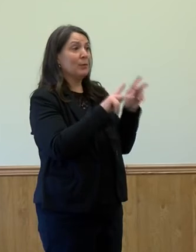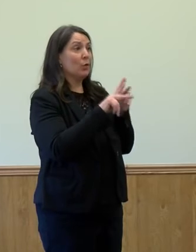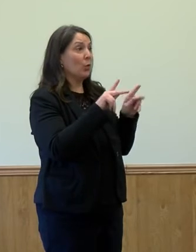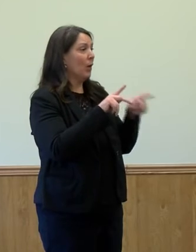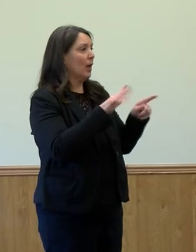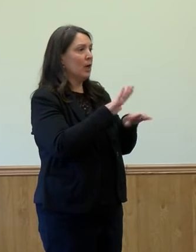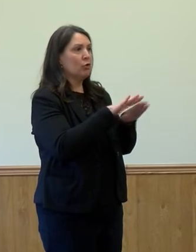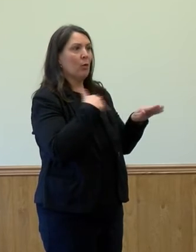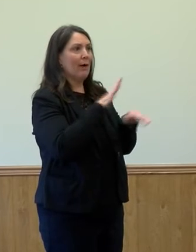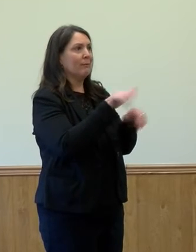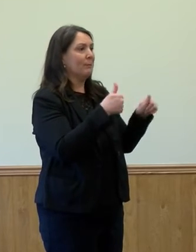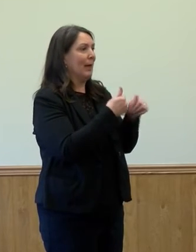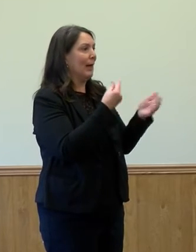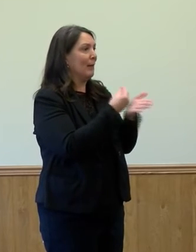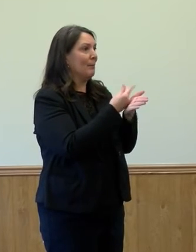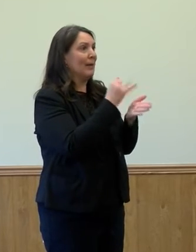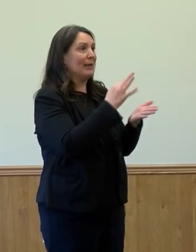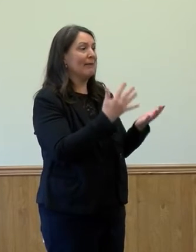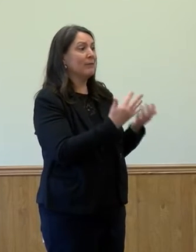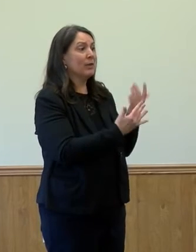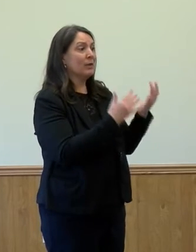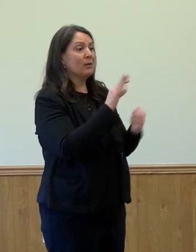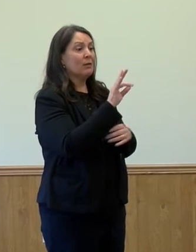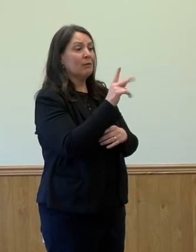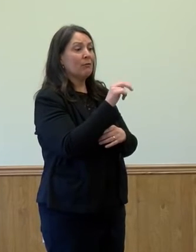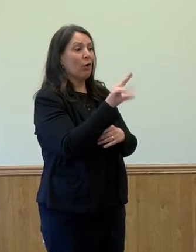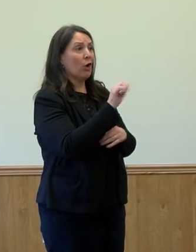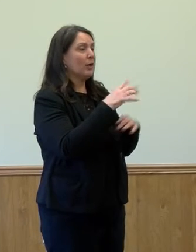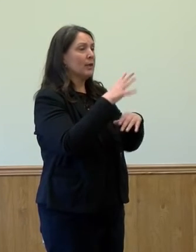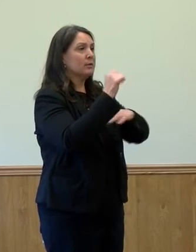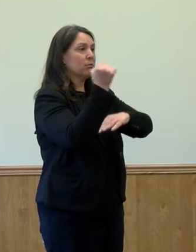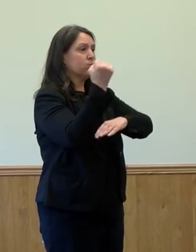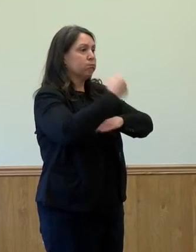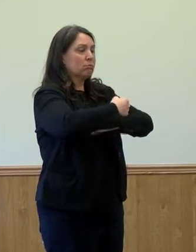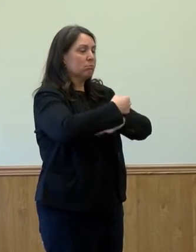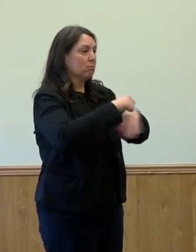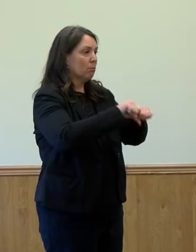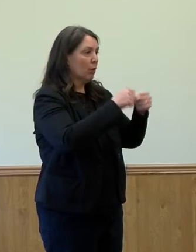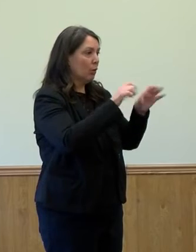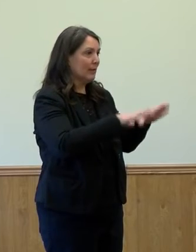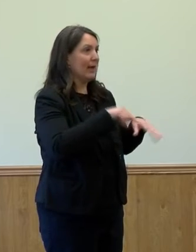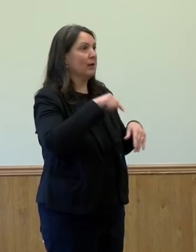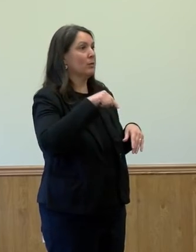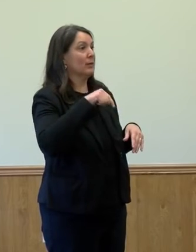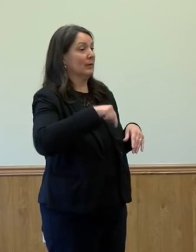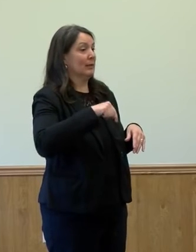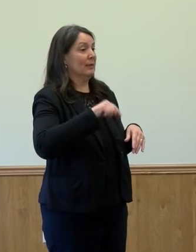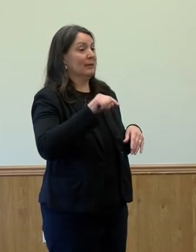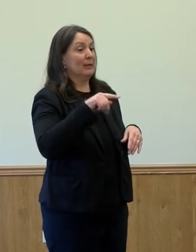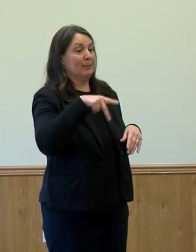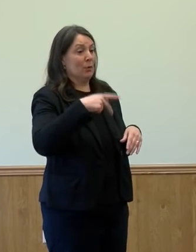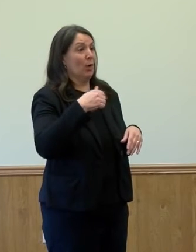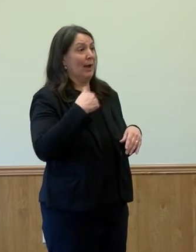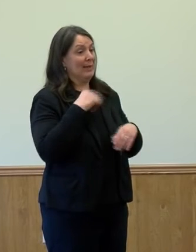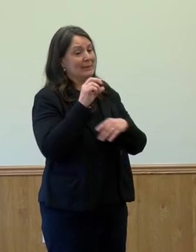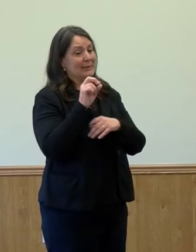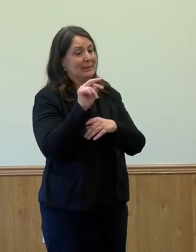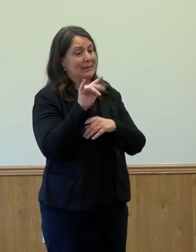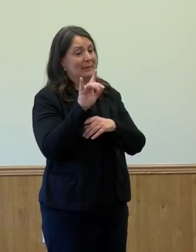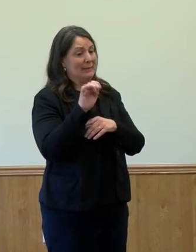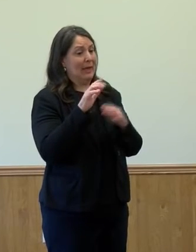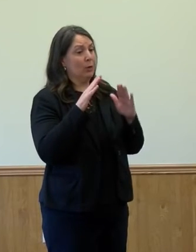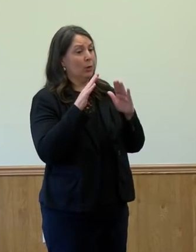or something like that, they need some additional funds. And because Peoria is an entitlement community through HUD, we have an emergency grant that is